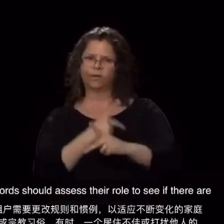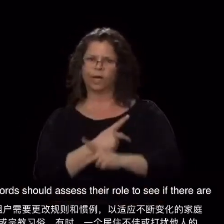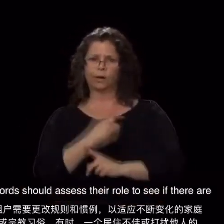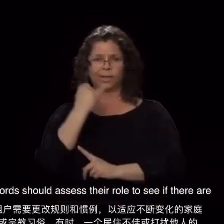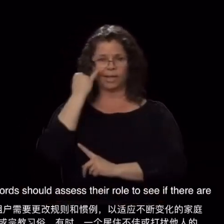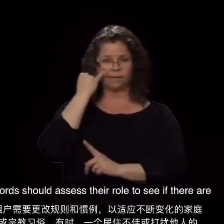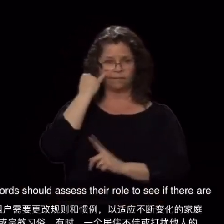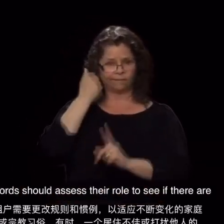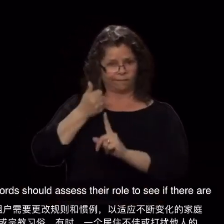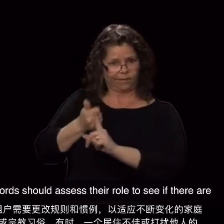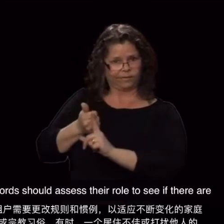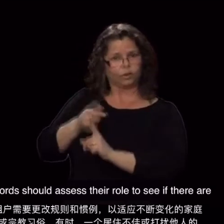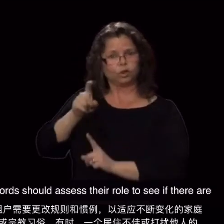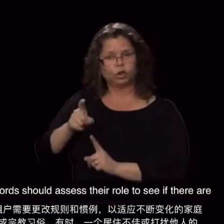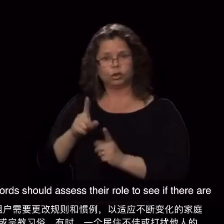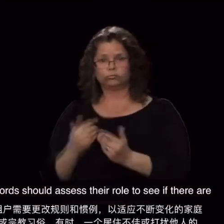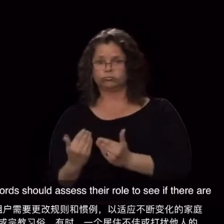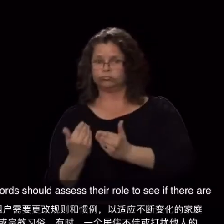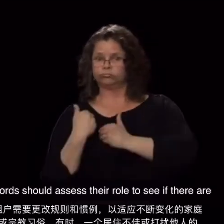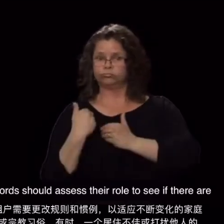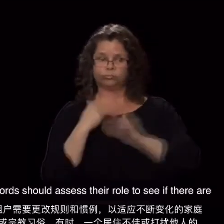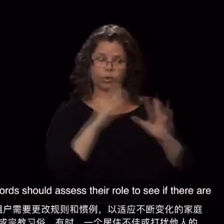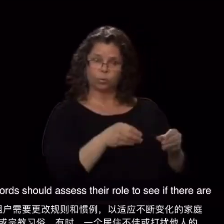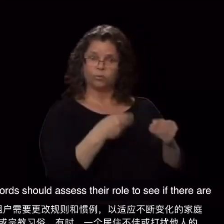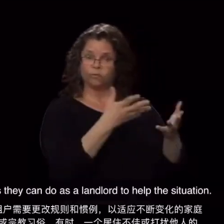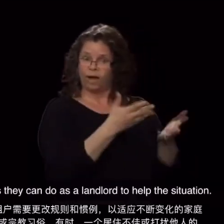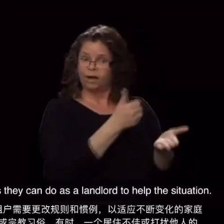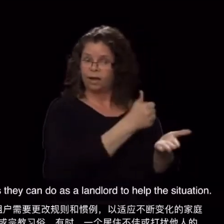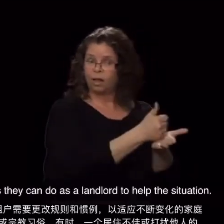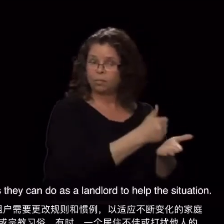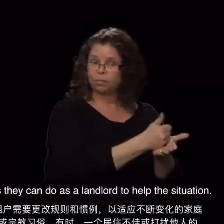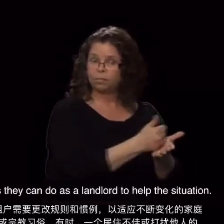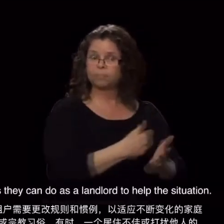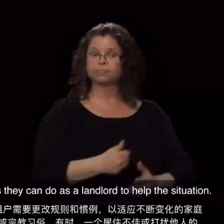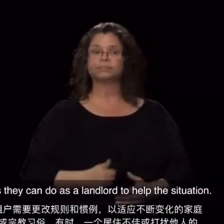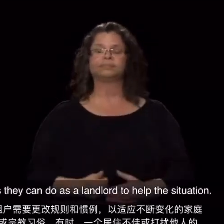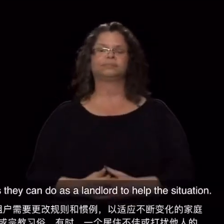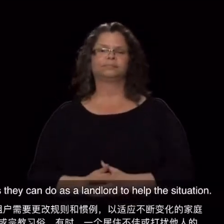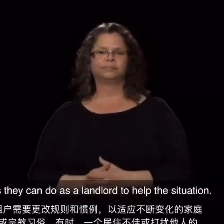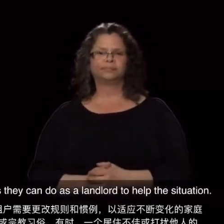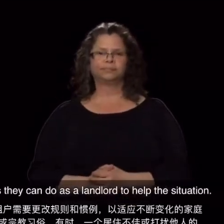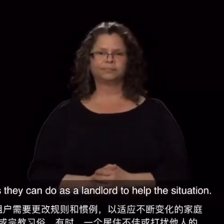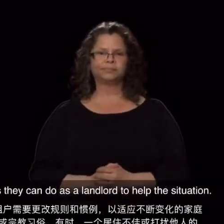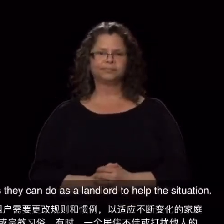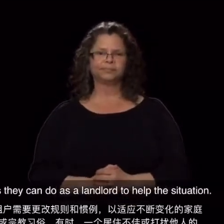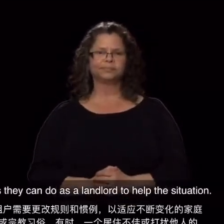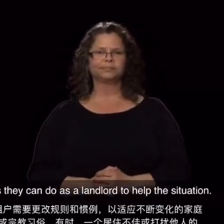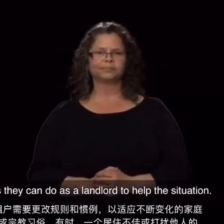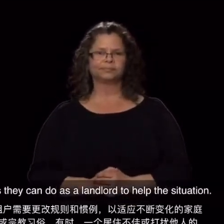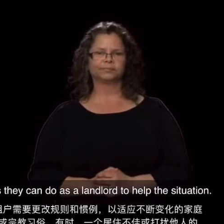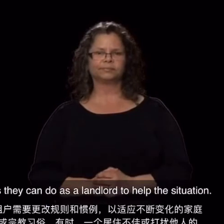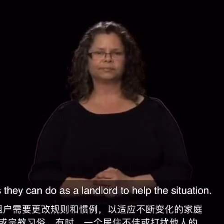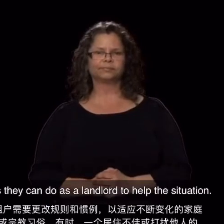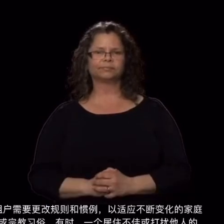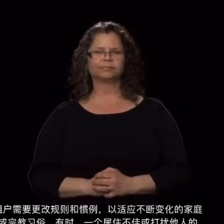Landlords should assess their role to see if there are things they can do as a landlord to help the situation.